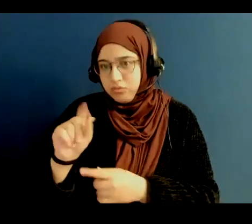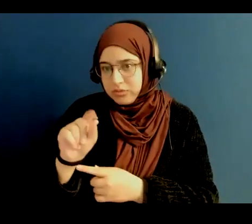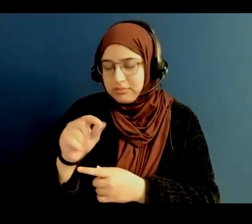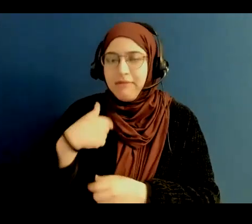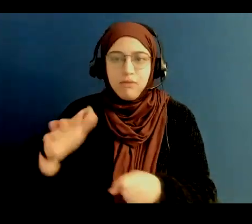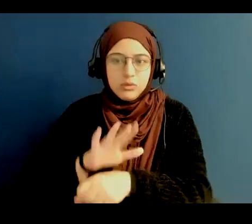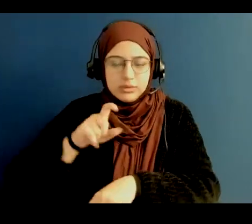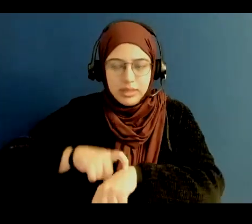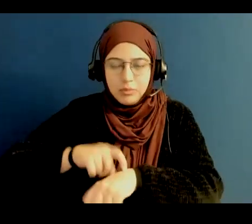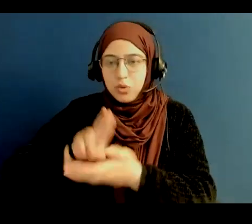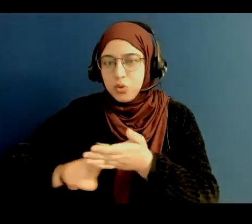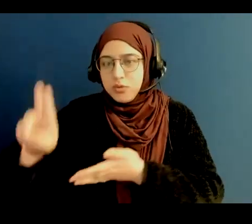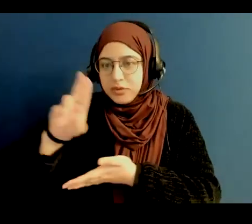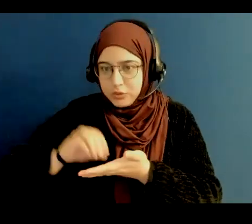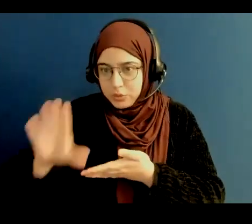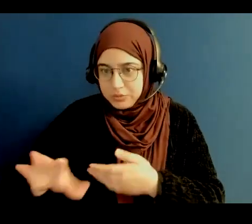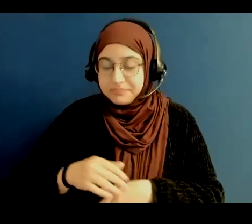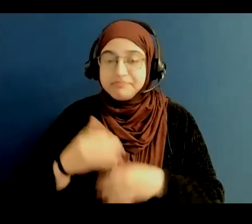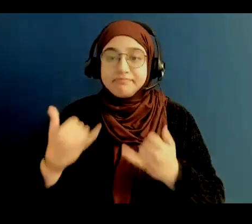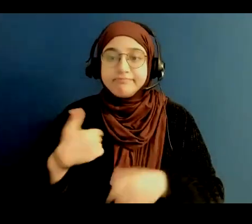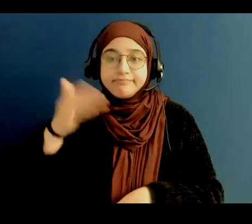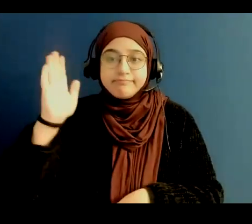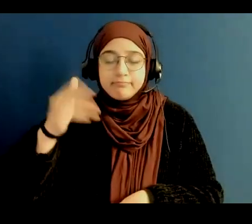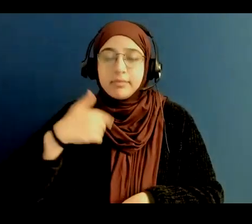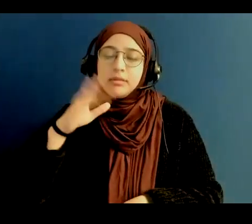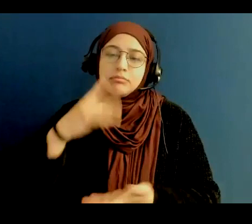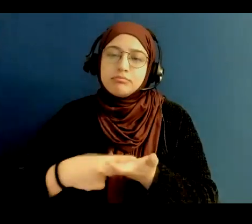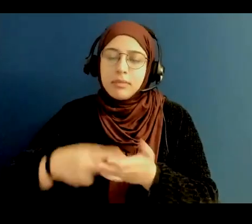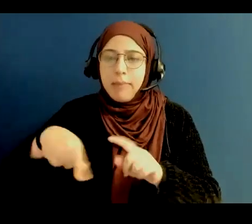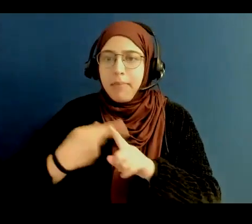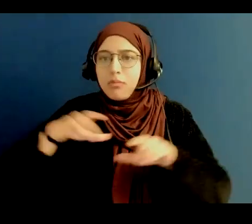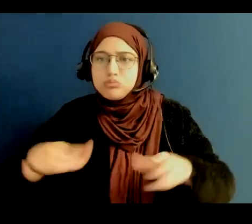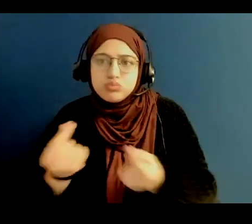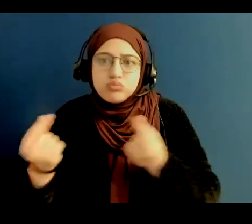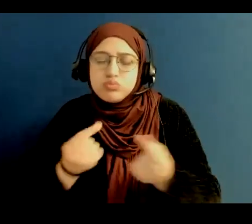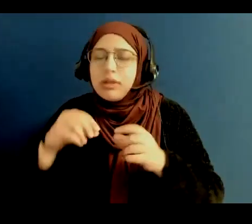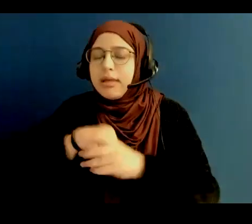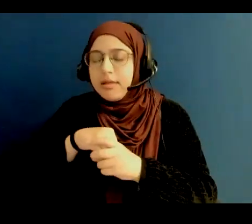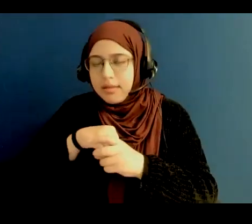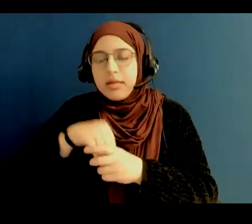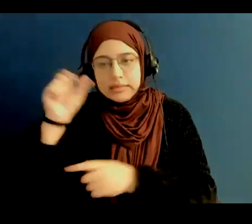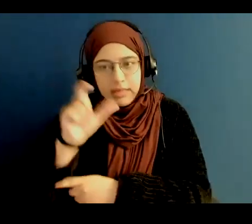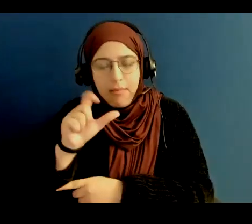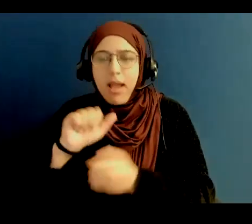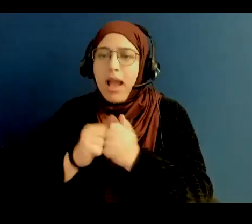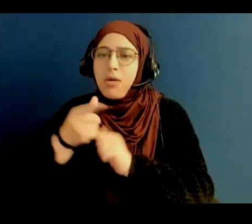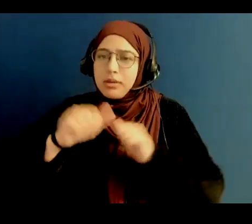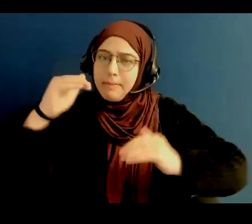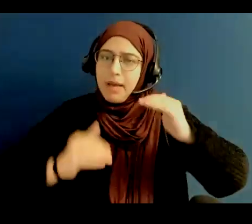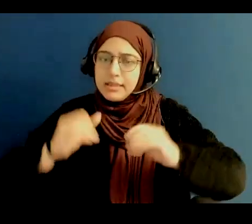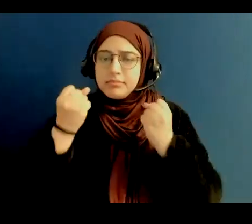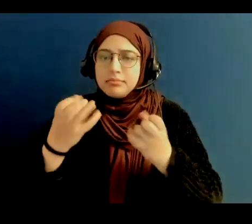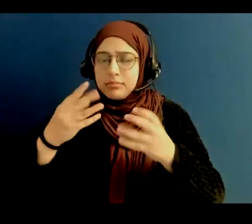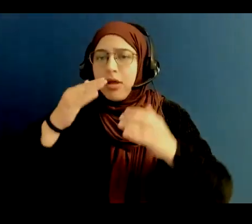student. So in this talk, I'll be talking about productivity in Islam and how you can balance multiple aspects of your life. So